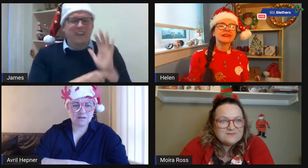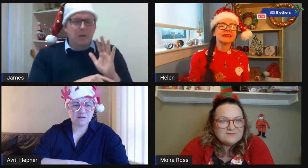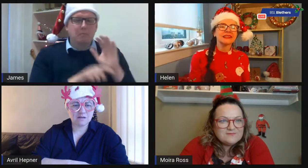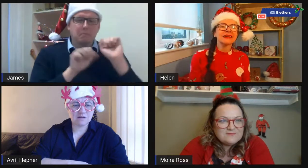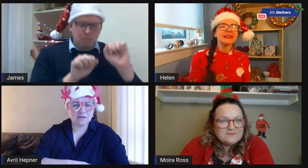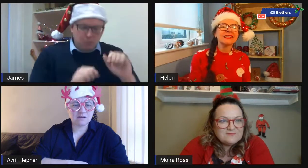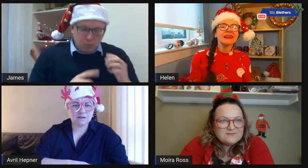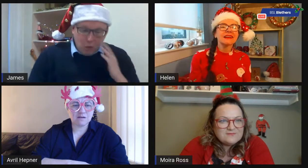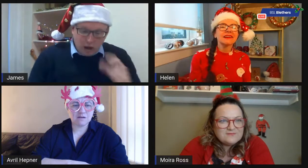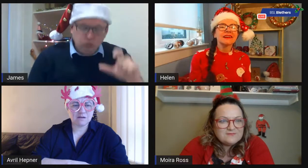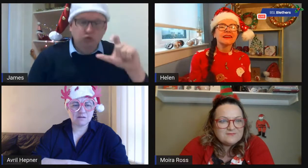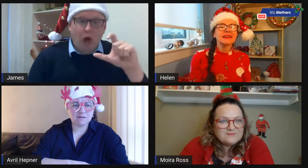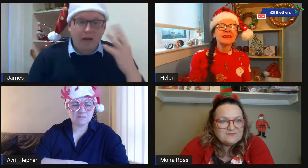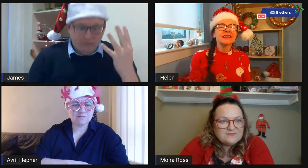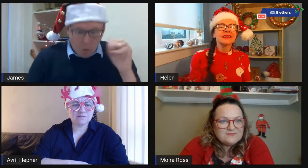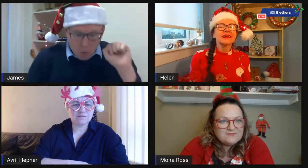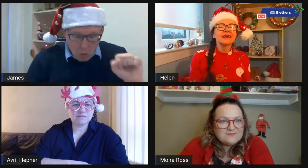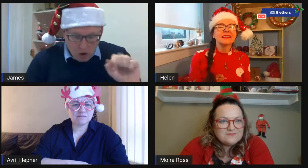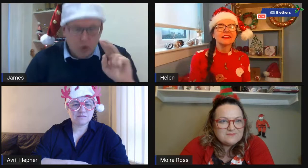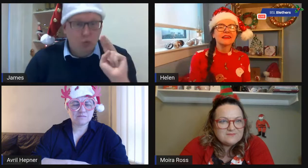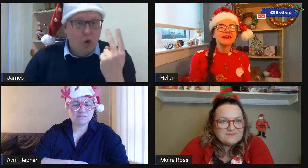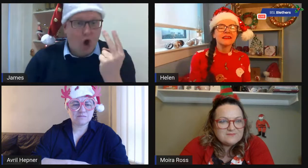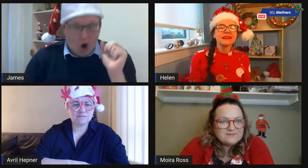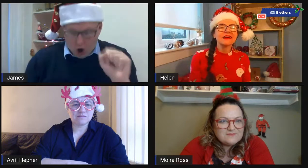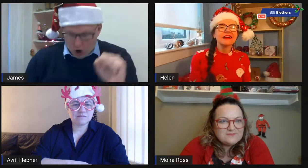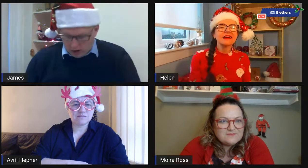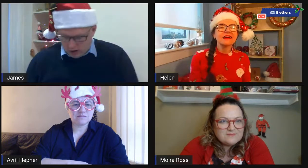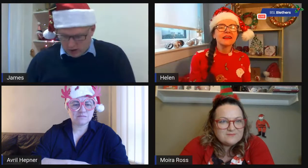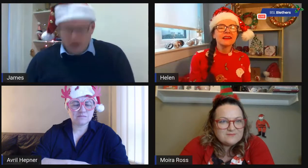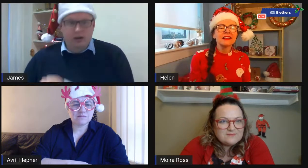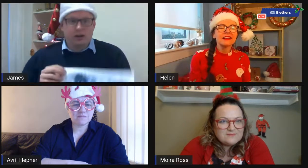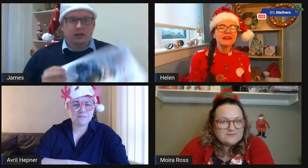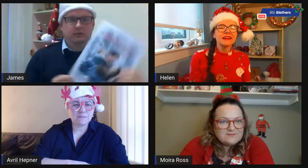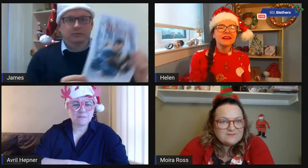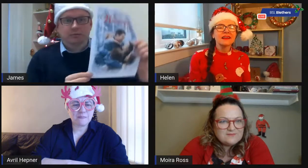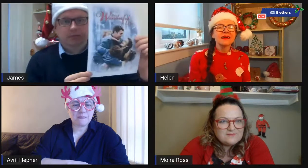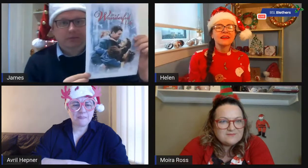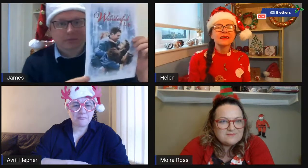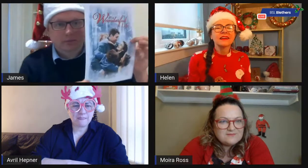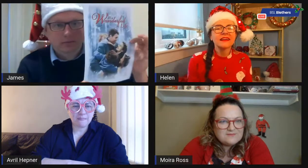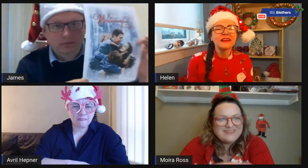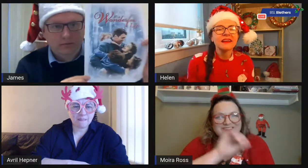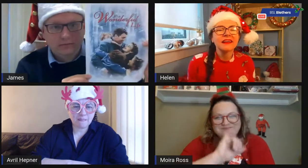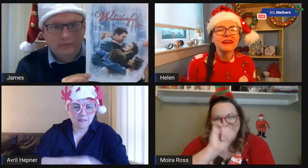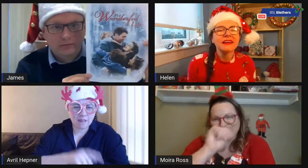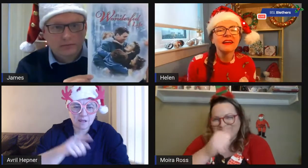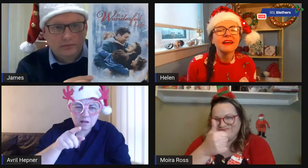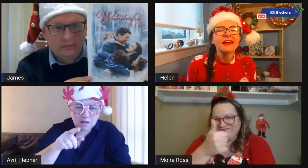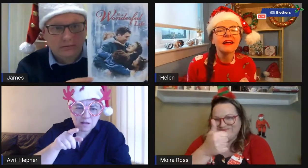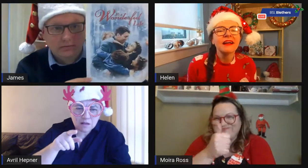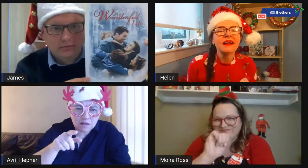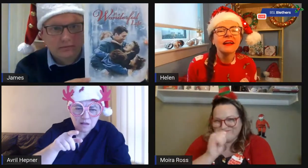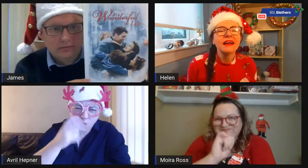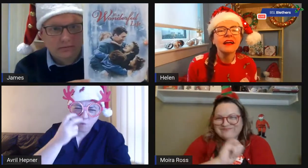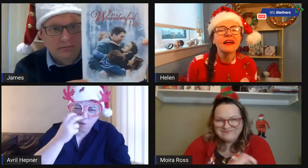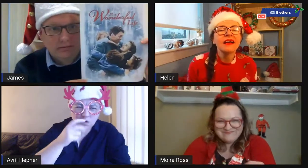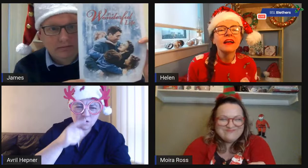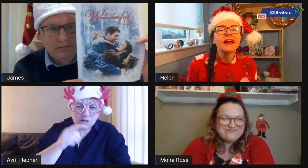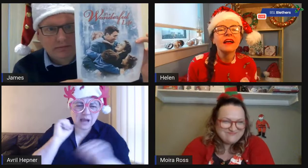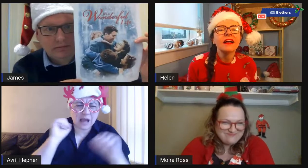might prefer a different film on Channel 4 at 2 o'clock. And that's It's a Wonderful